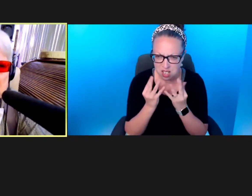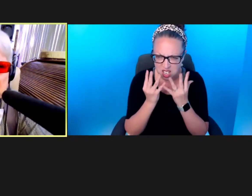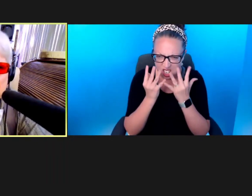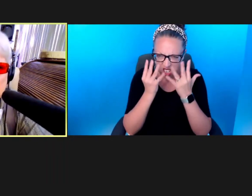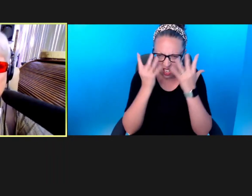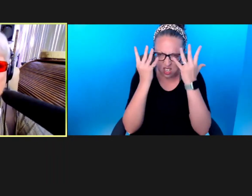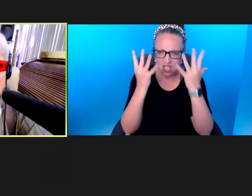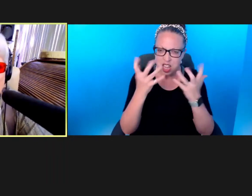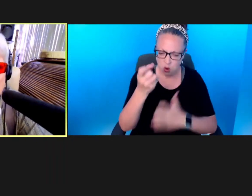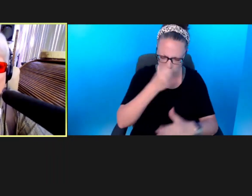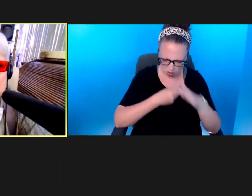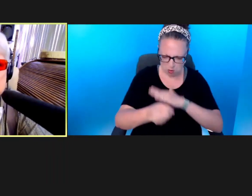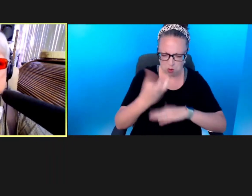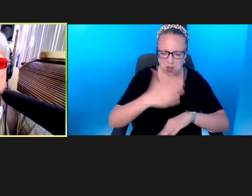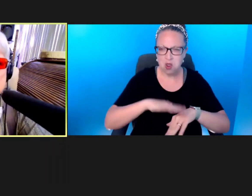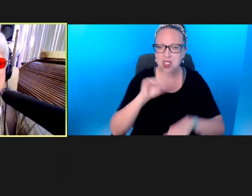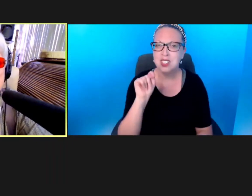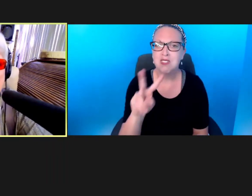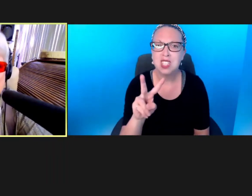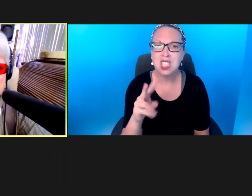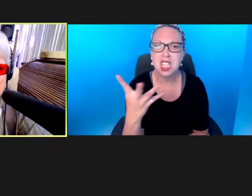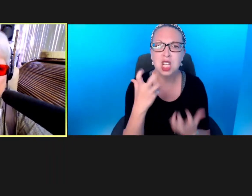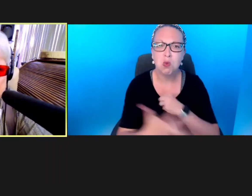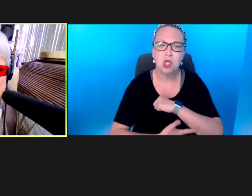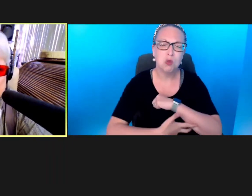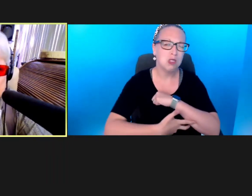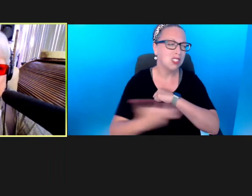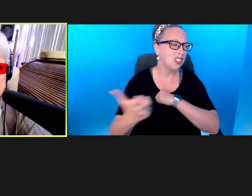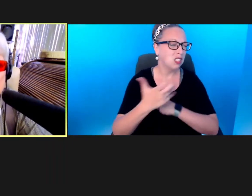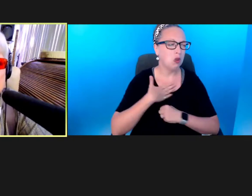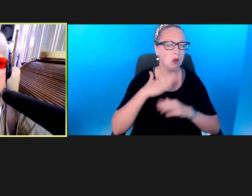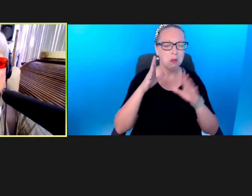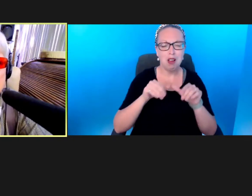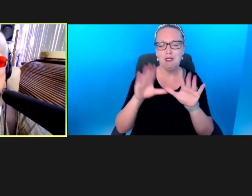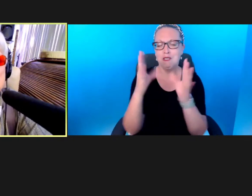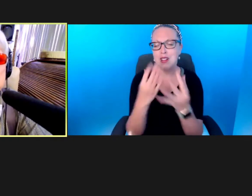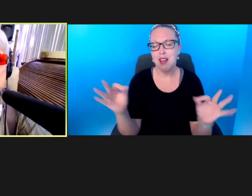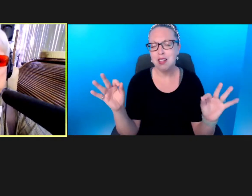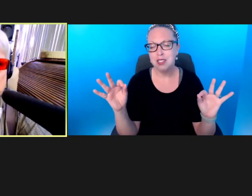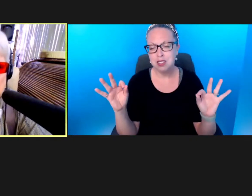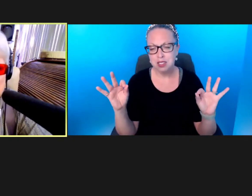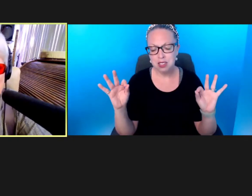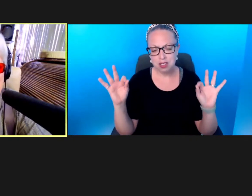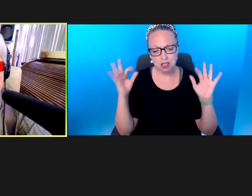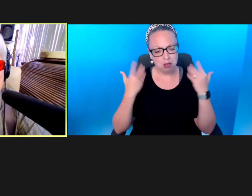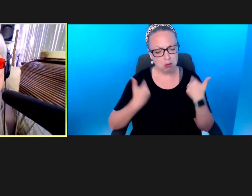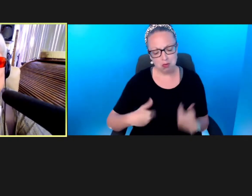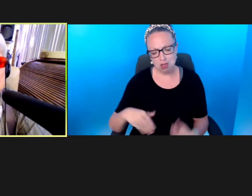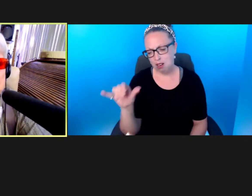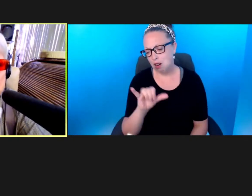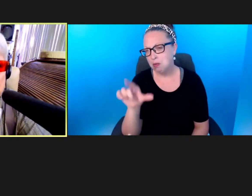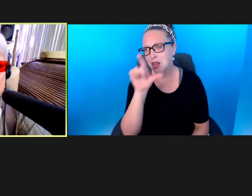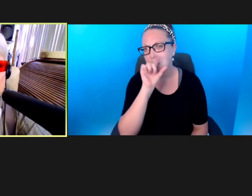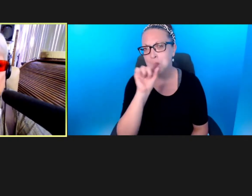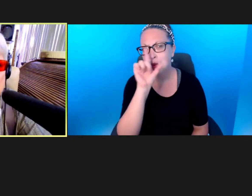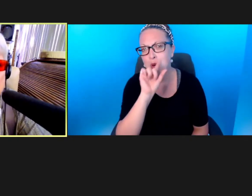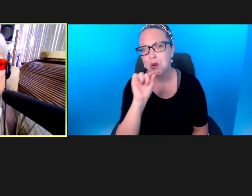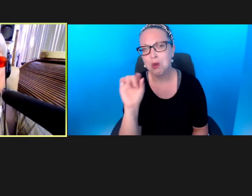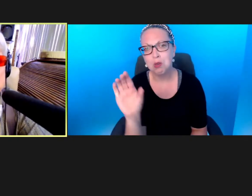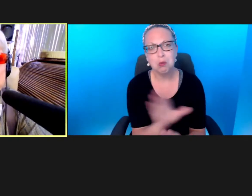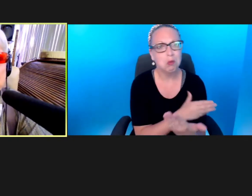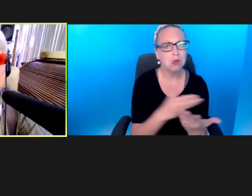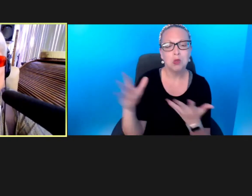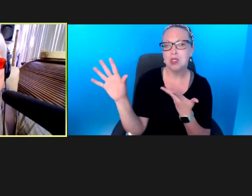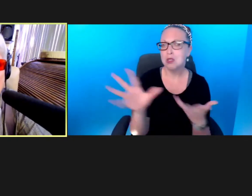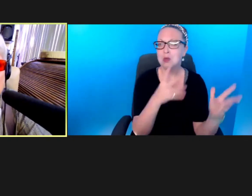on TV. They want to steal my flight. I'm just a bird. Music's the wind.